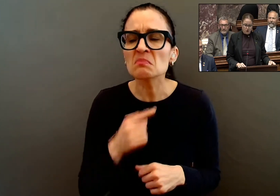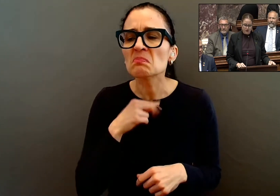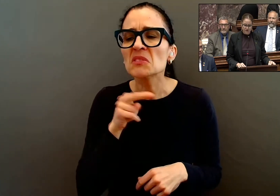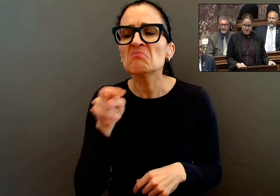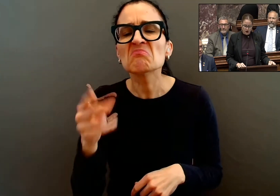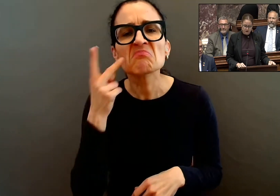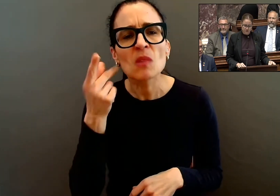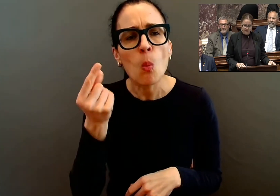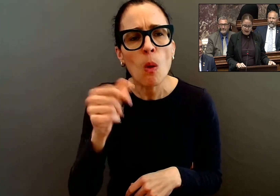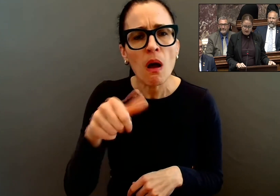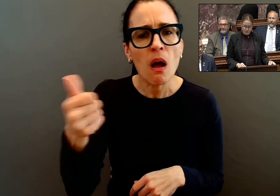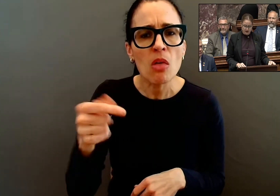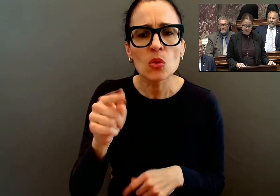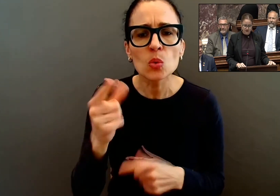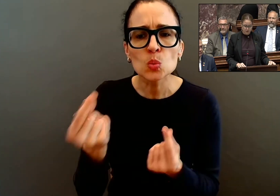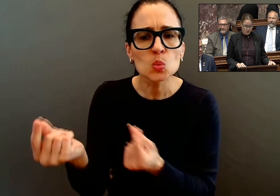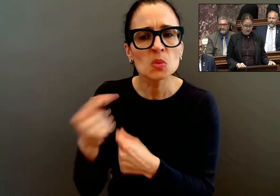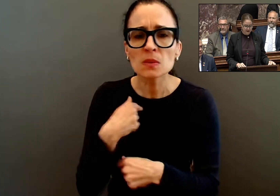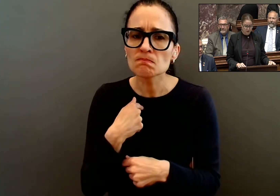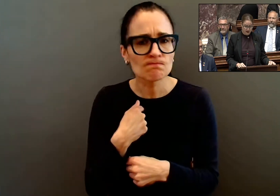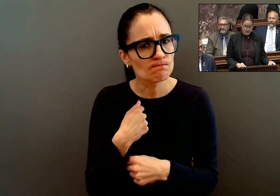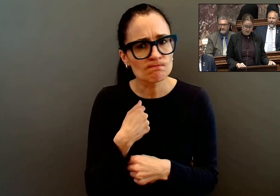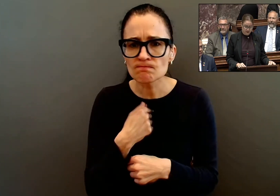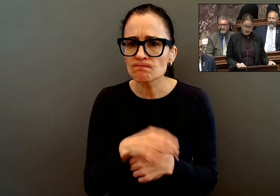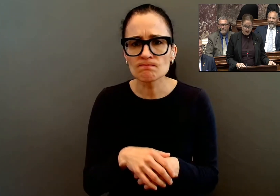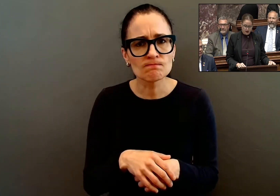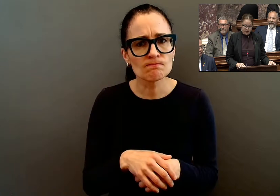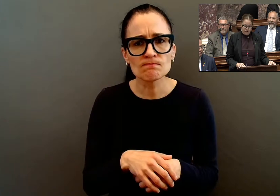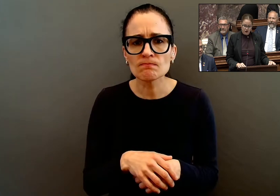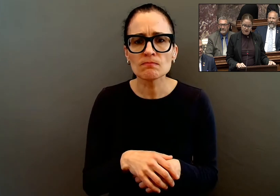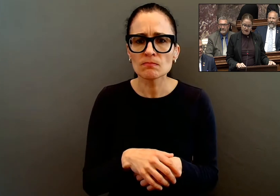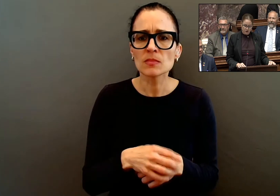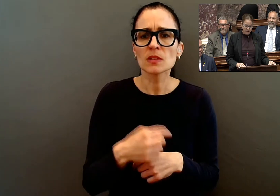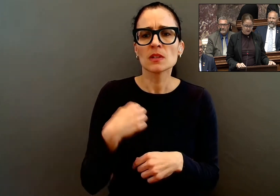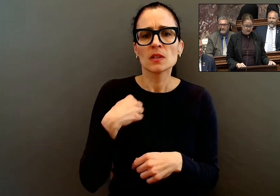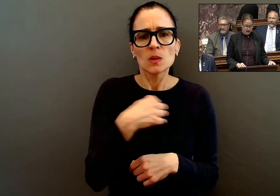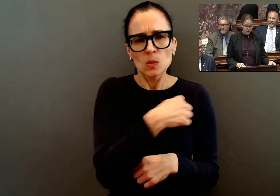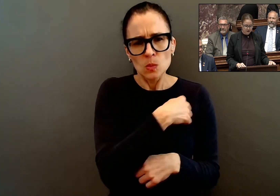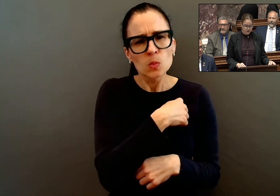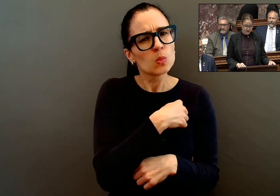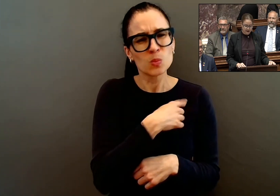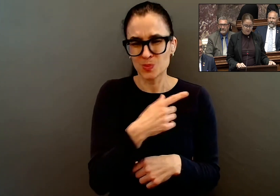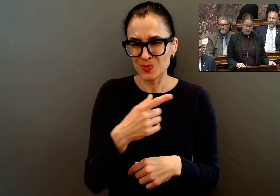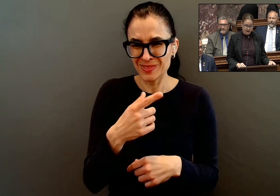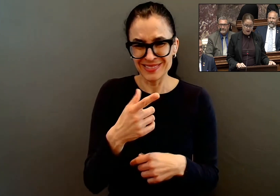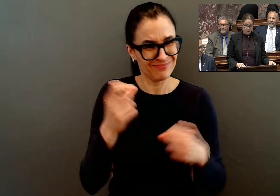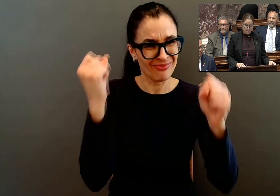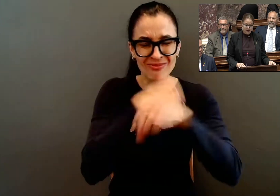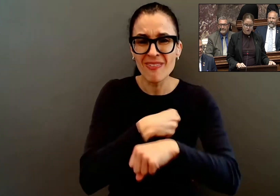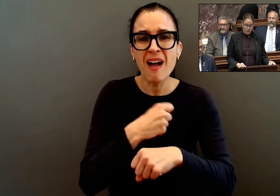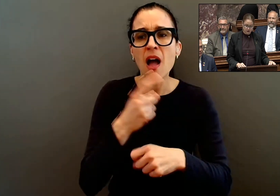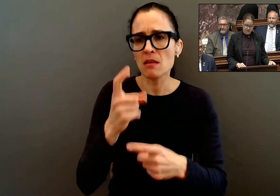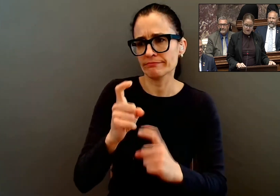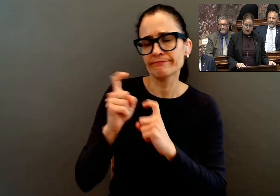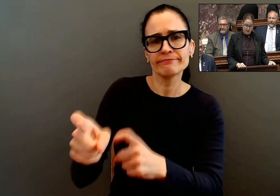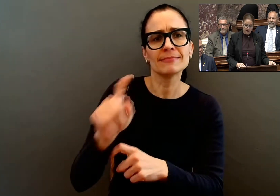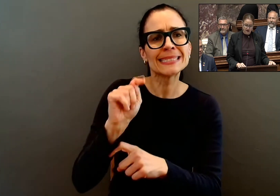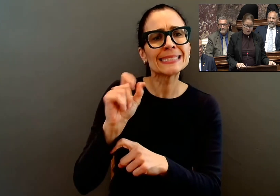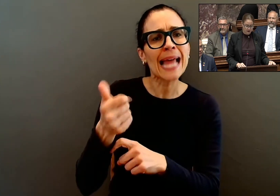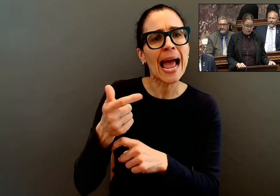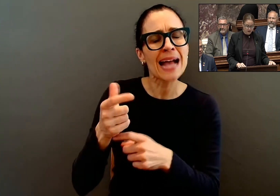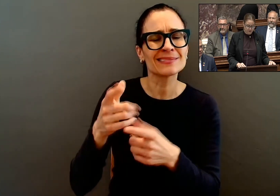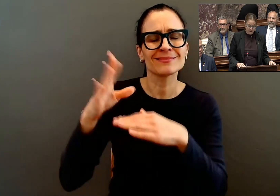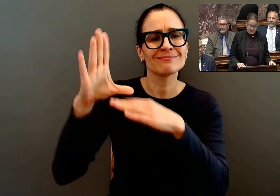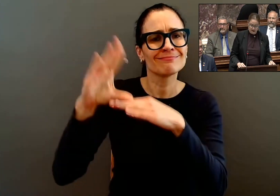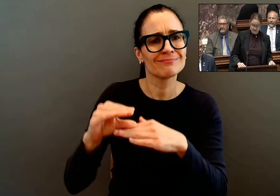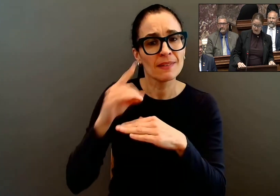house, we fought for tax breaks to support single mothers. I encourage everyone in this house to do the same thing, because words in this chamber have